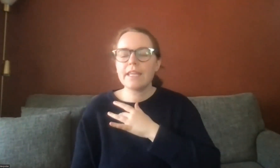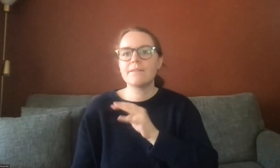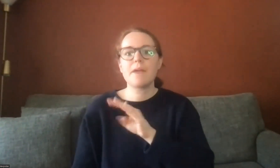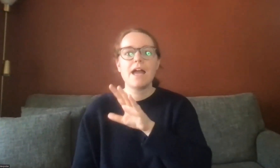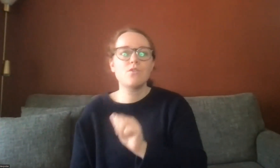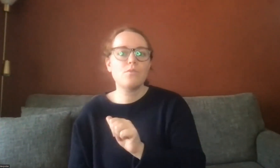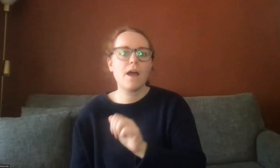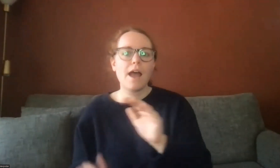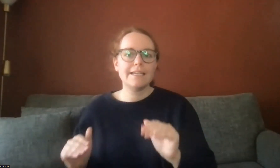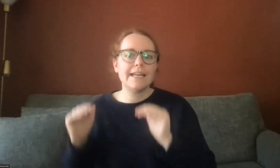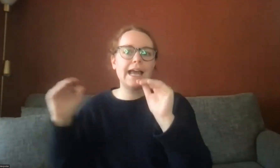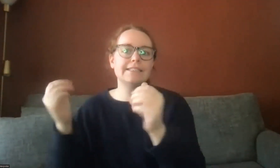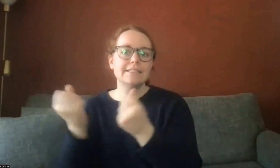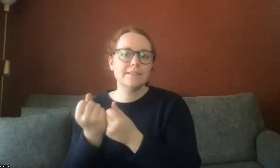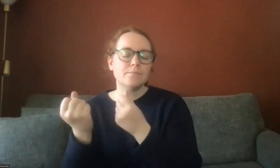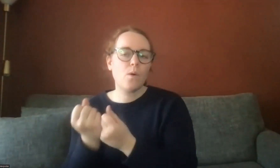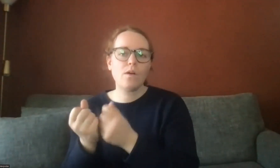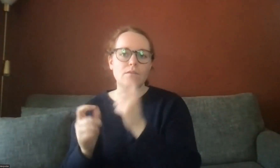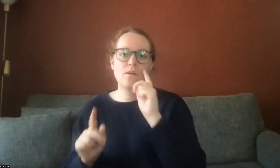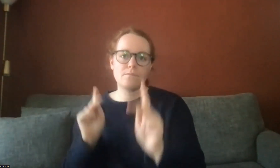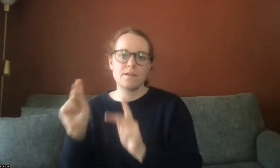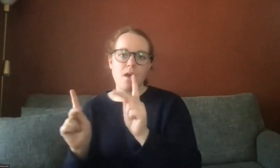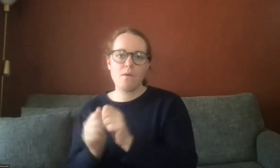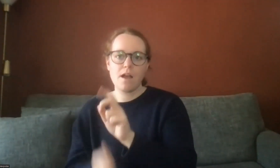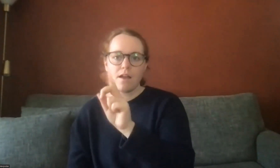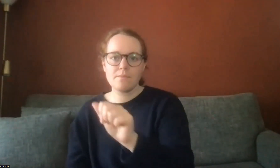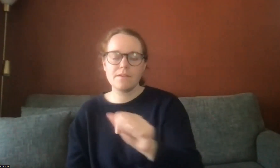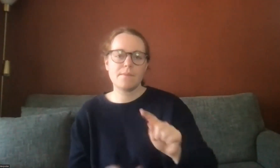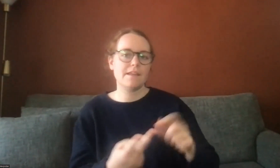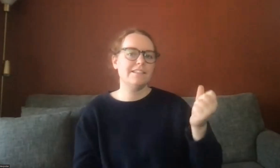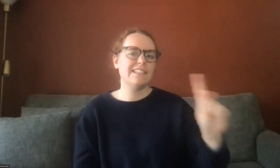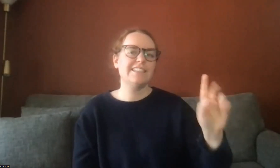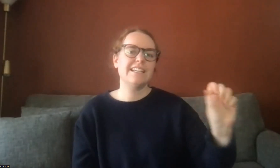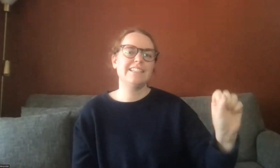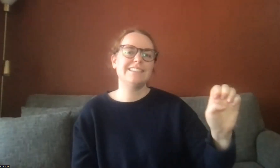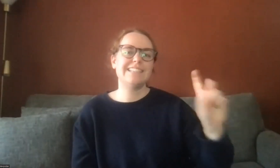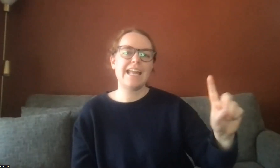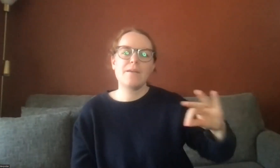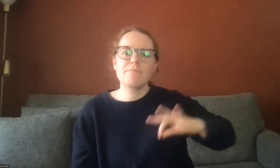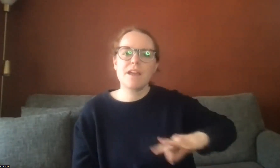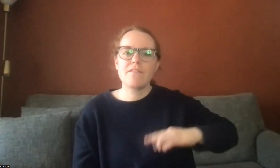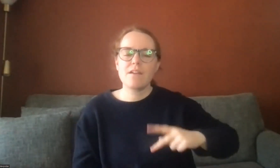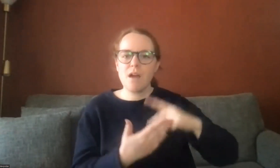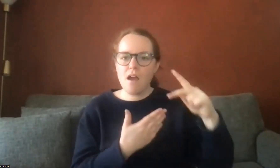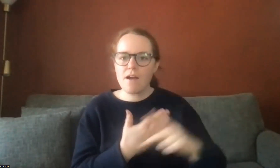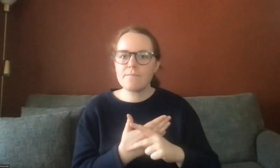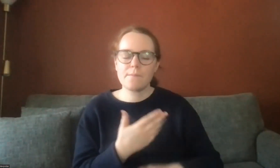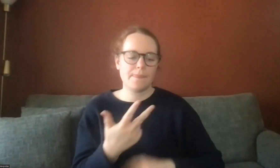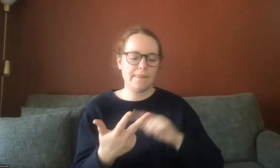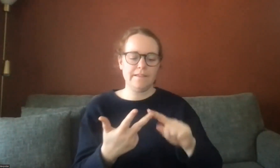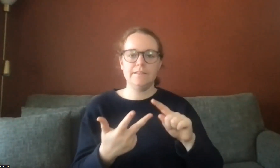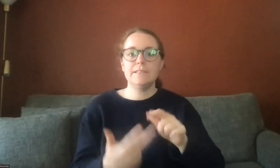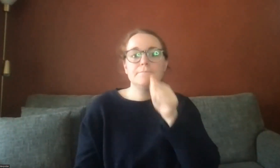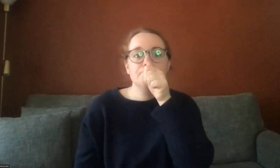Enhanced Supports for People with Disabilities, or in Saskatchewan, the SED benefits program, or if you're on private